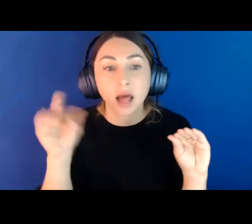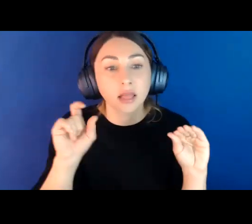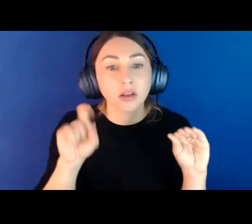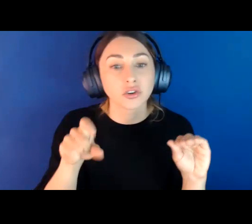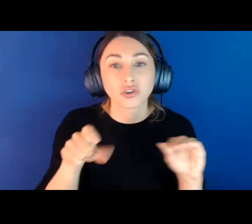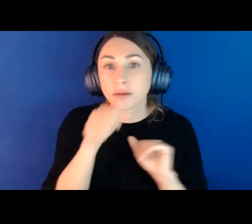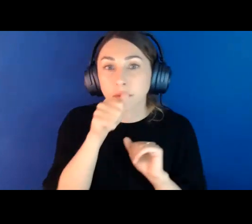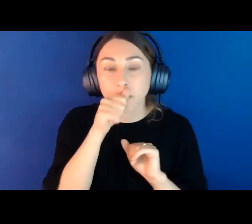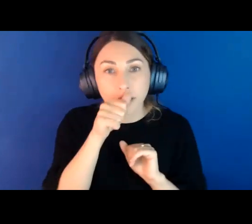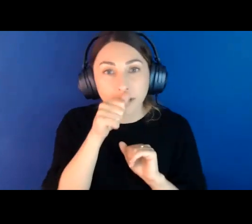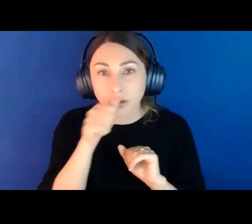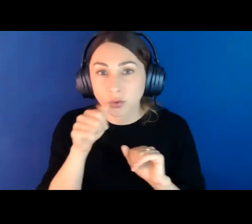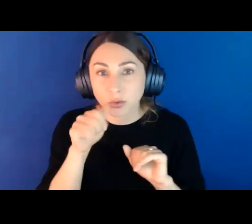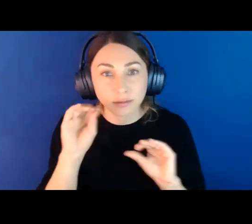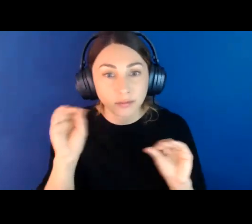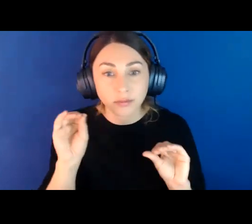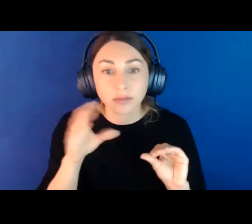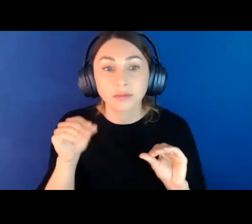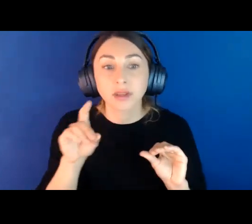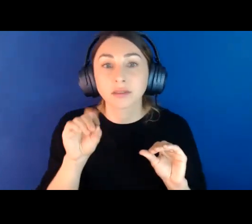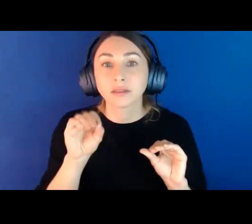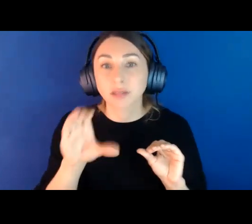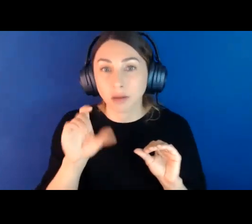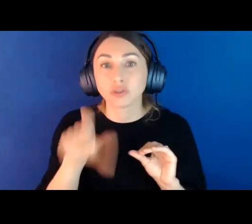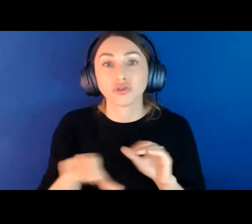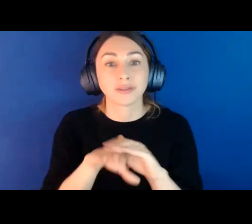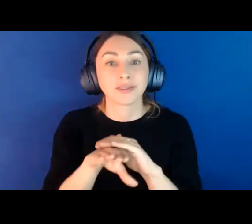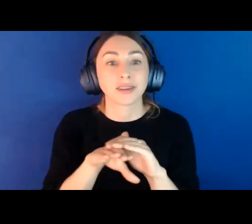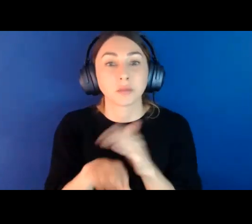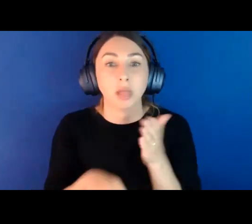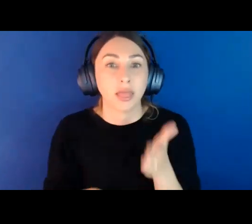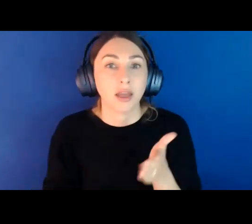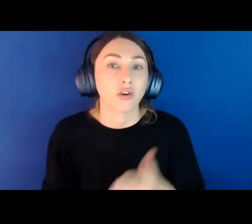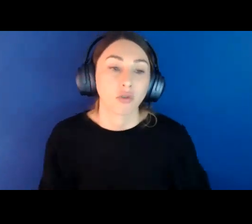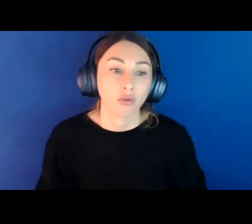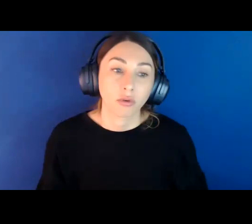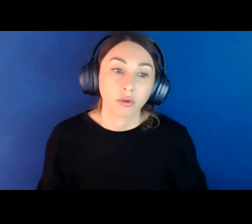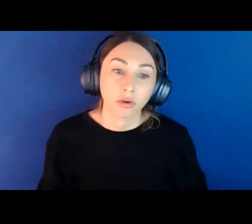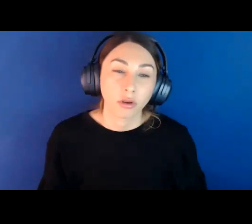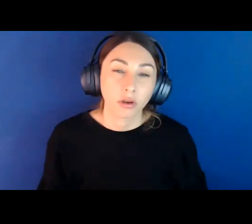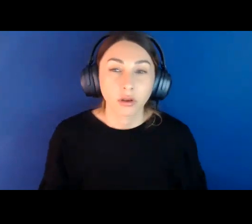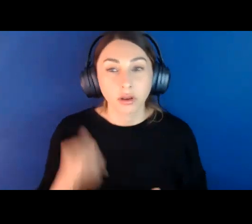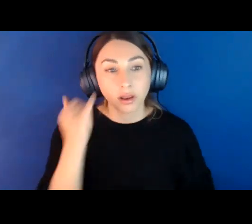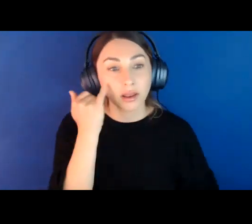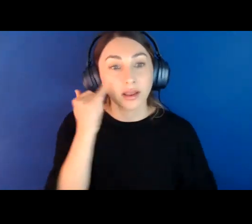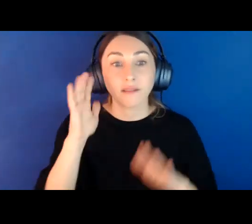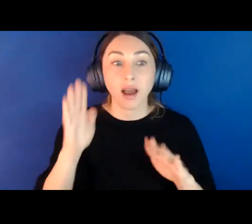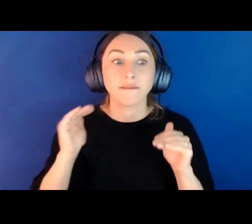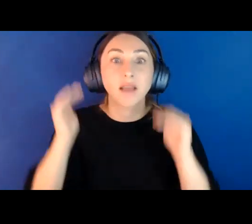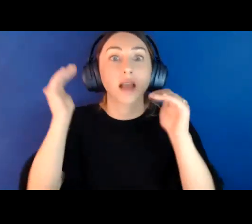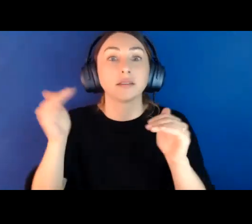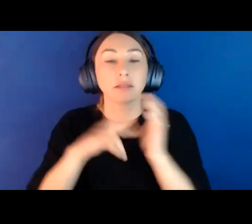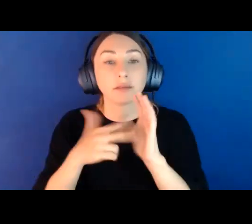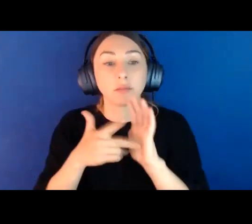it, and the document should be accessible there. If you go to advanced, you will